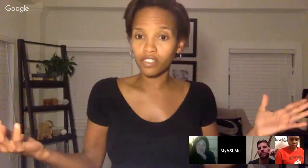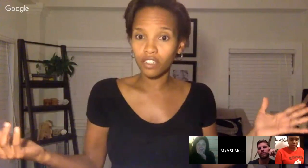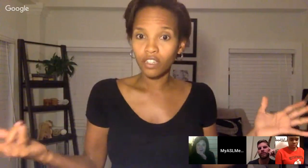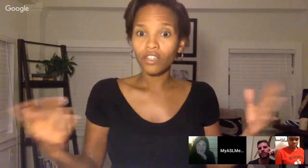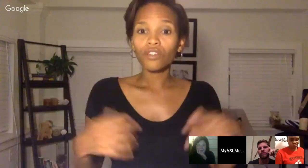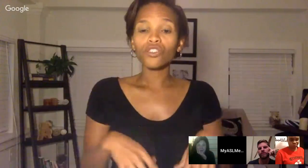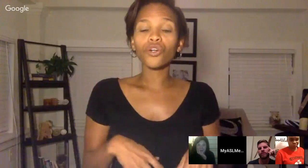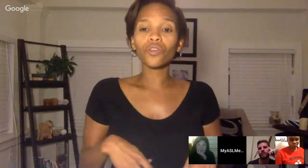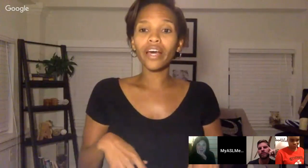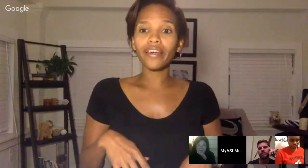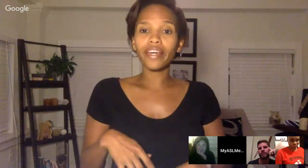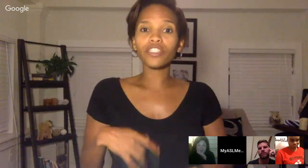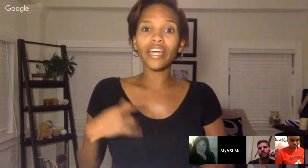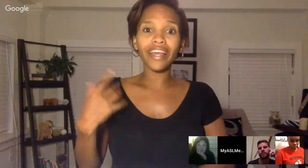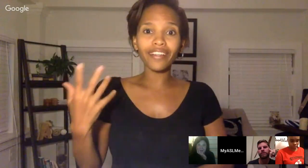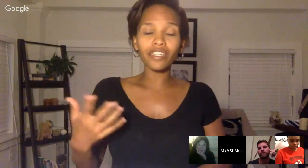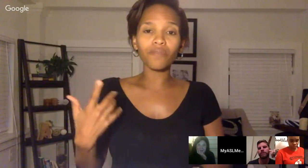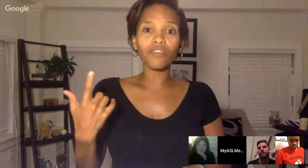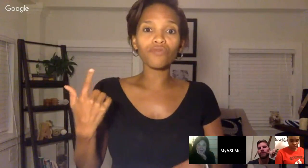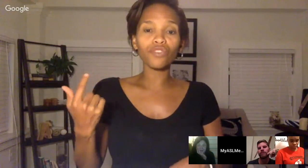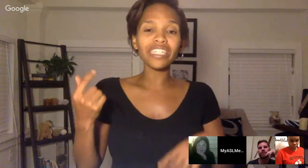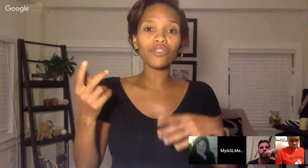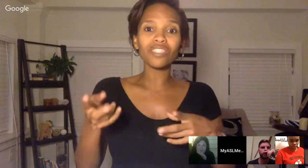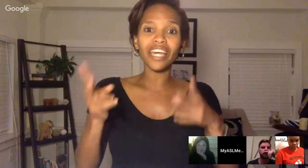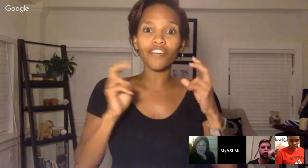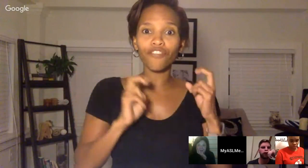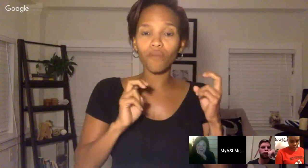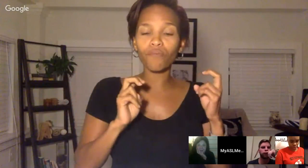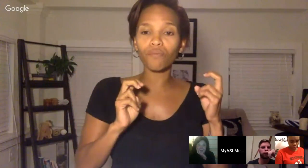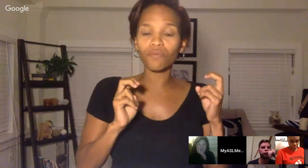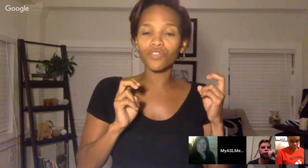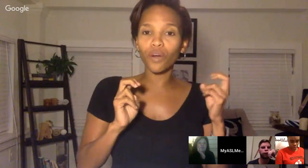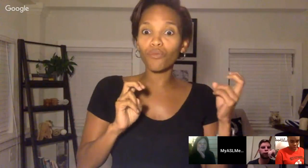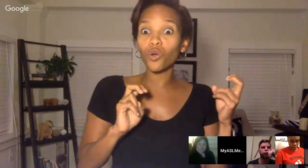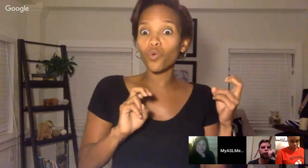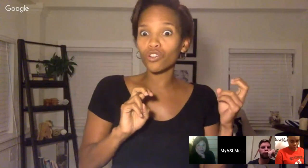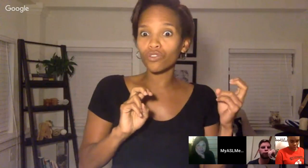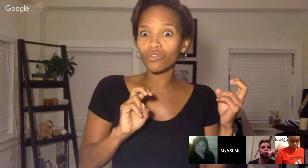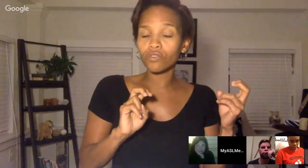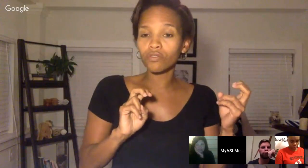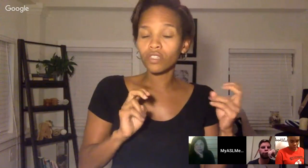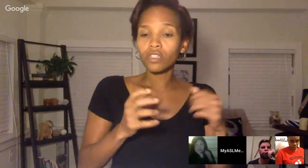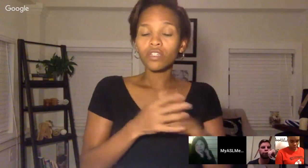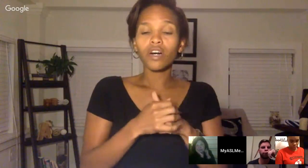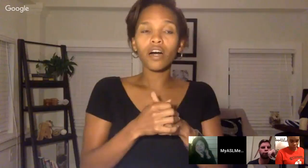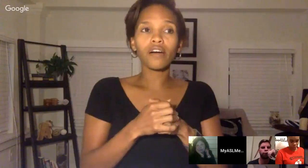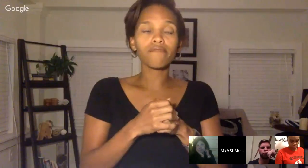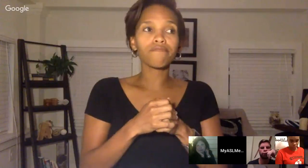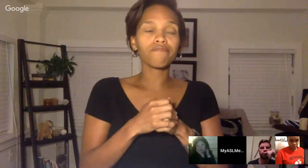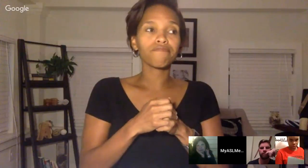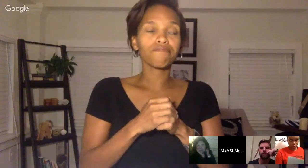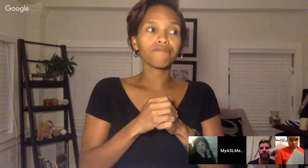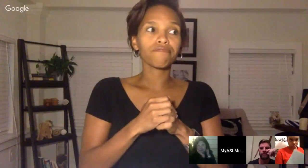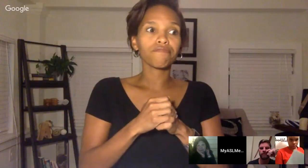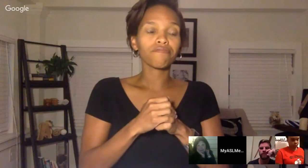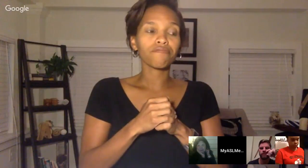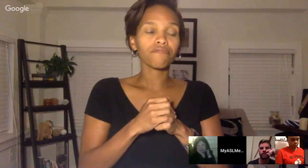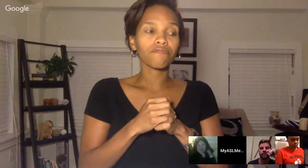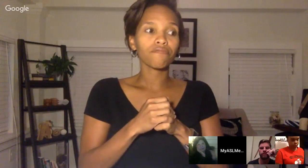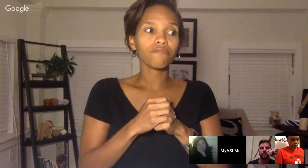front. So like it ends up, they really do take from real world. I'm